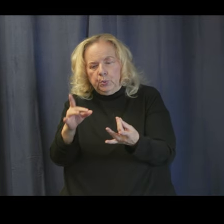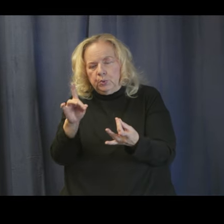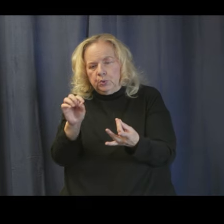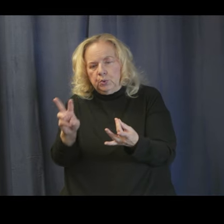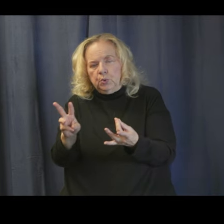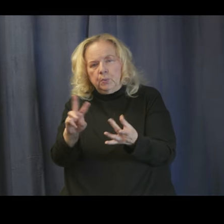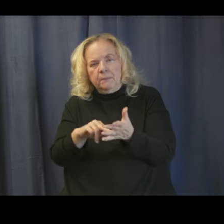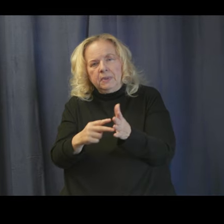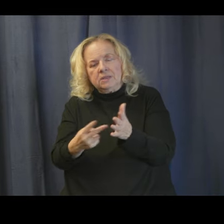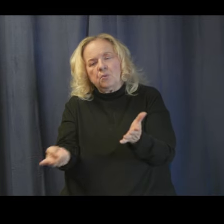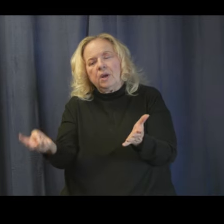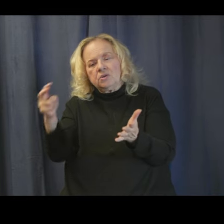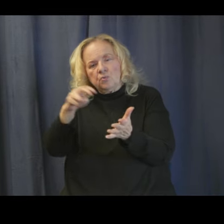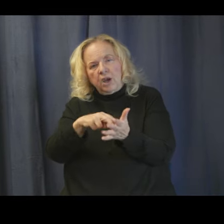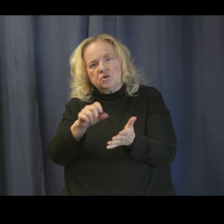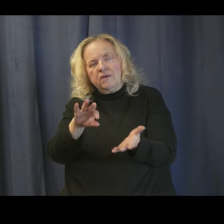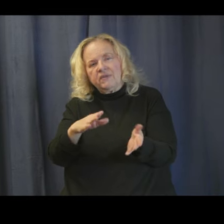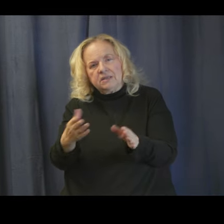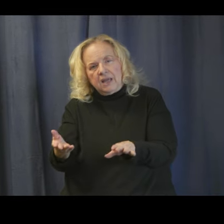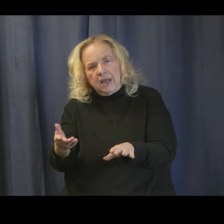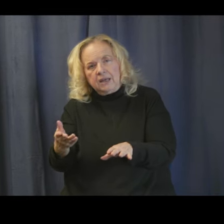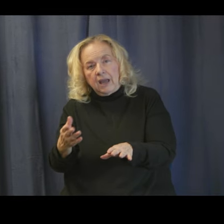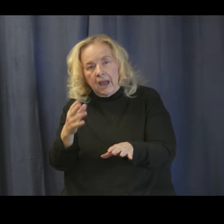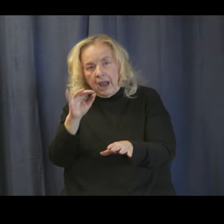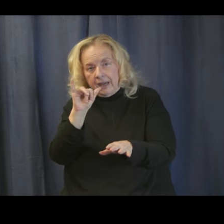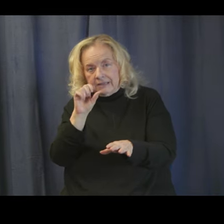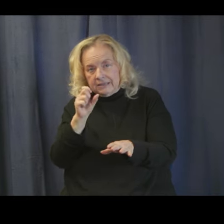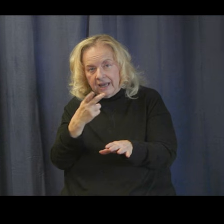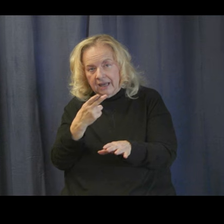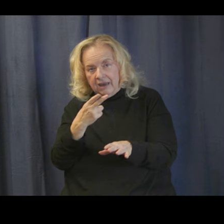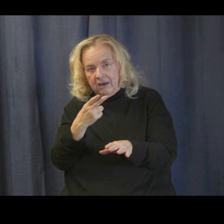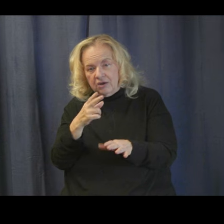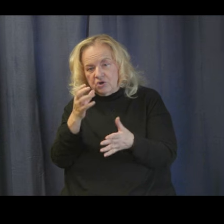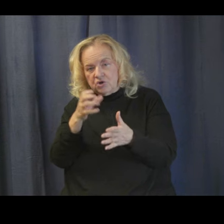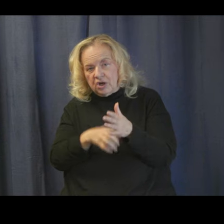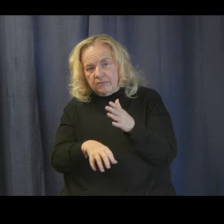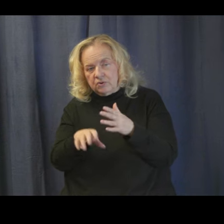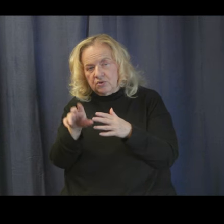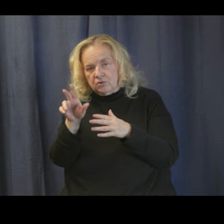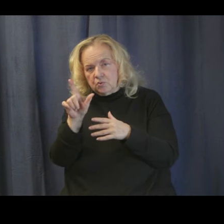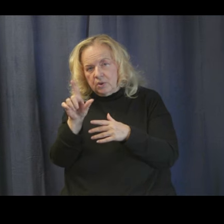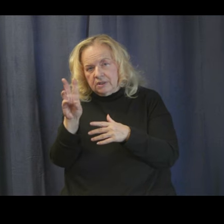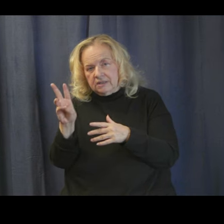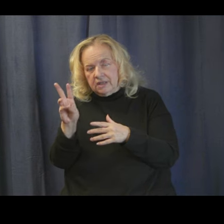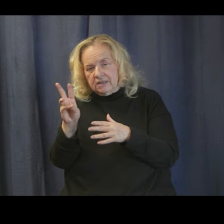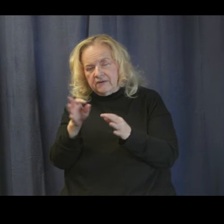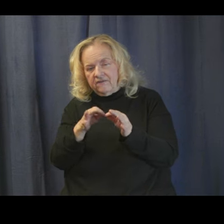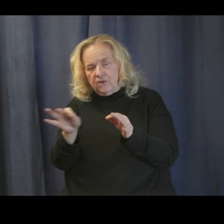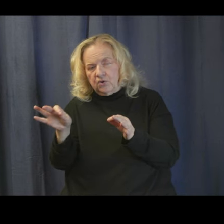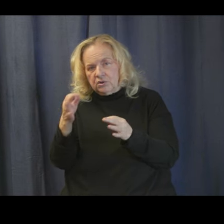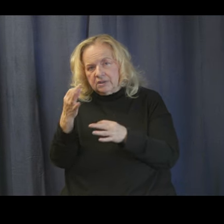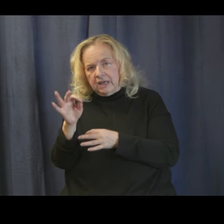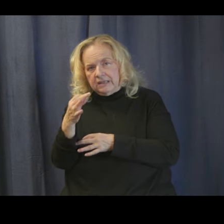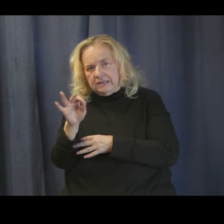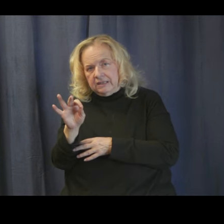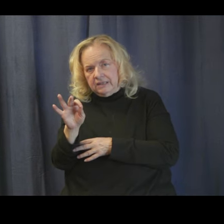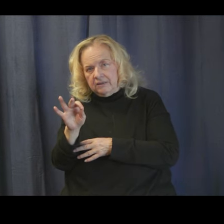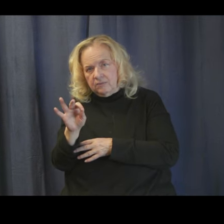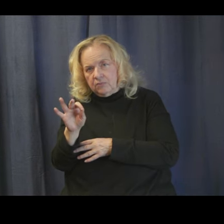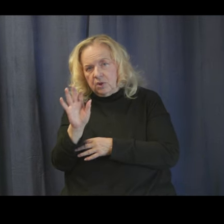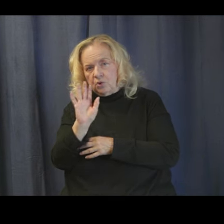always refers to the resurrection of the dead. Look at Isaiah chapter 26, verse